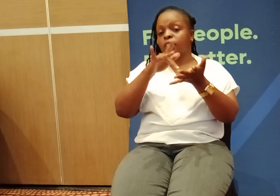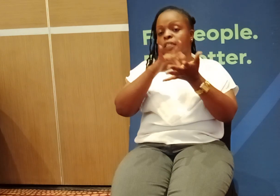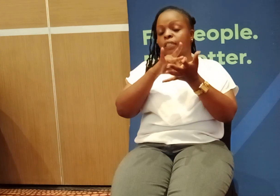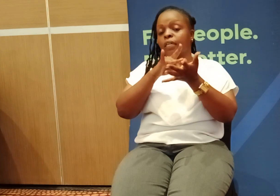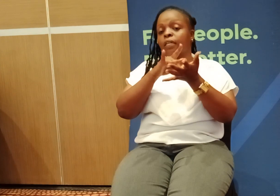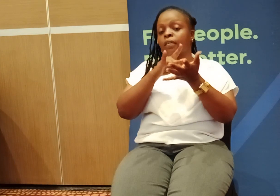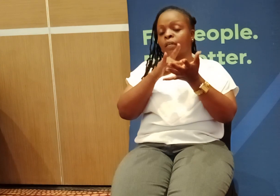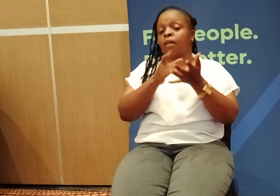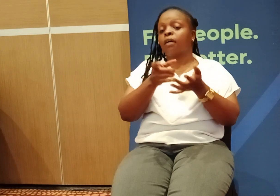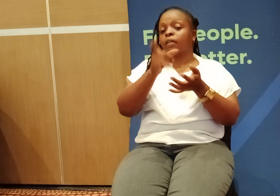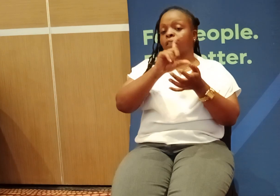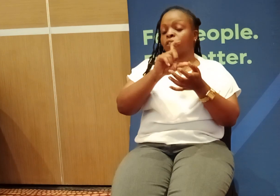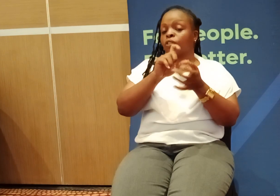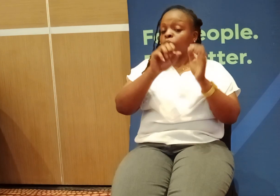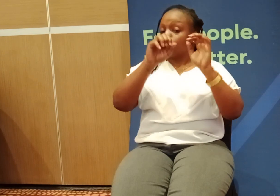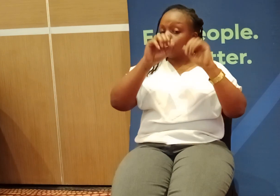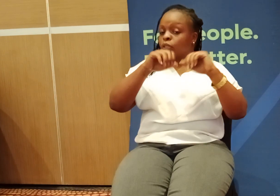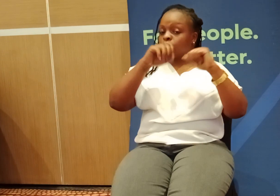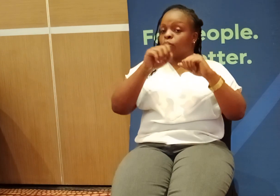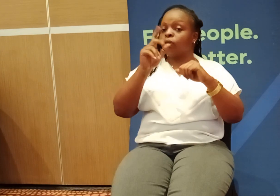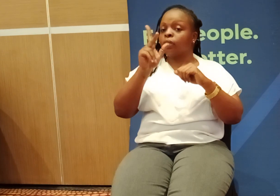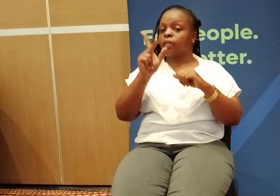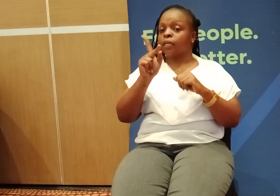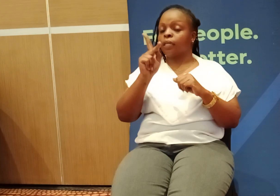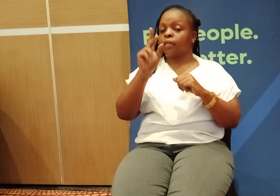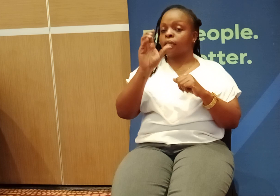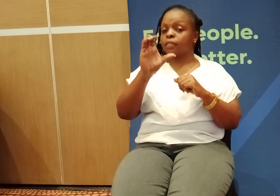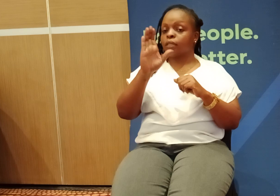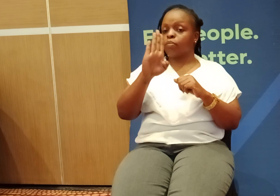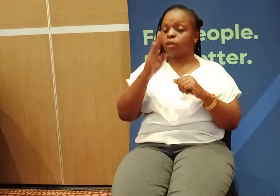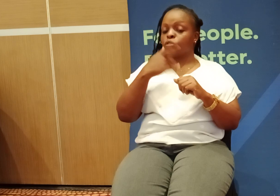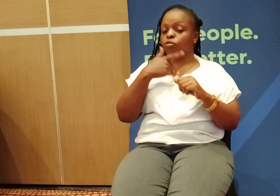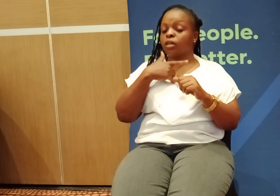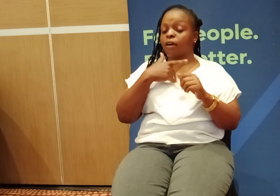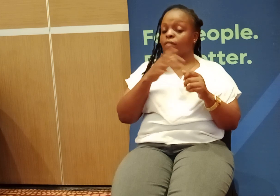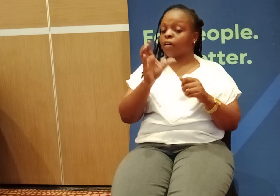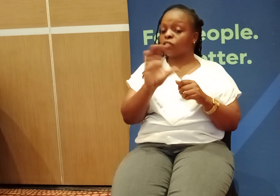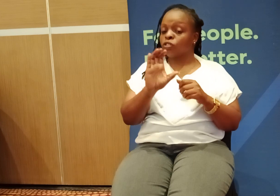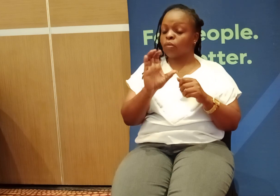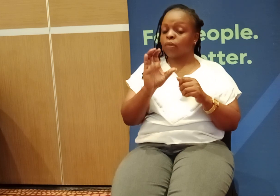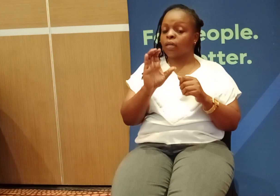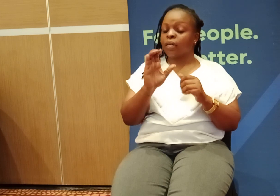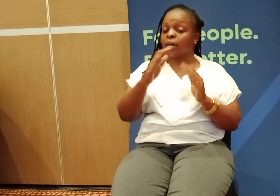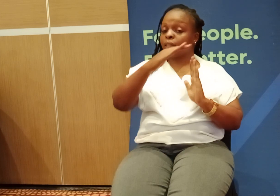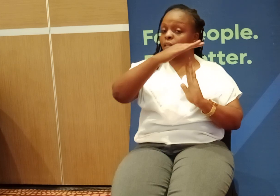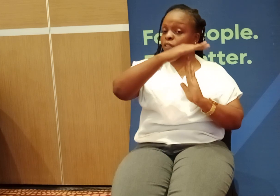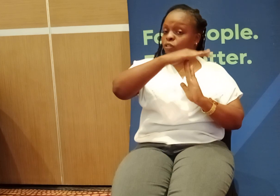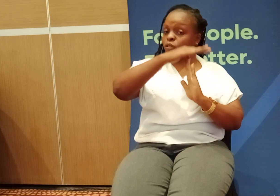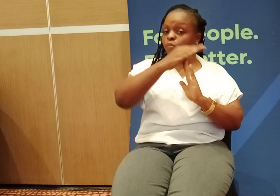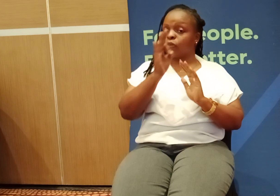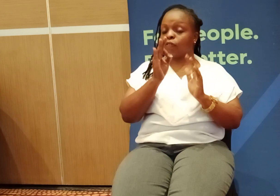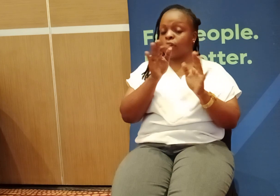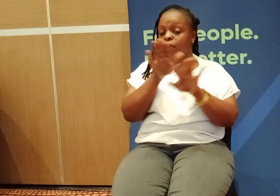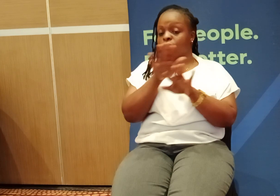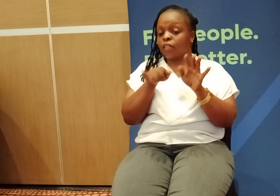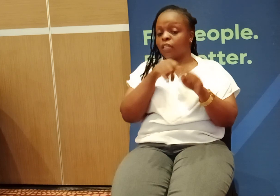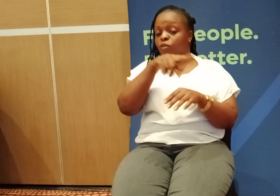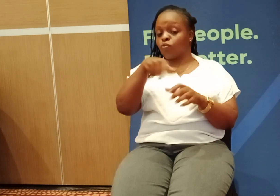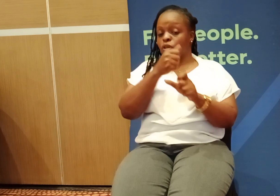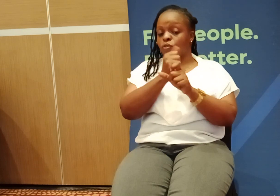We've got to get KCB to have customer at the core of everything that we do. It's not just on technology, but wiring